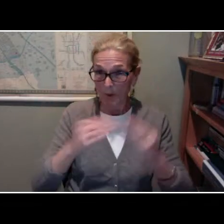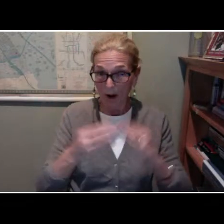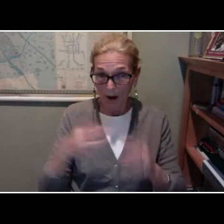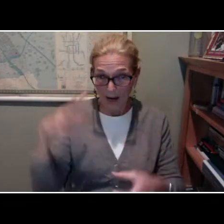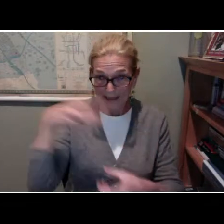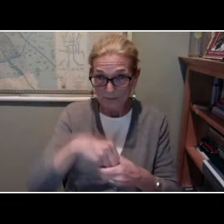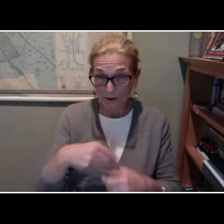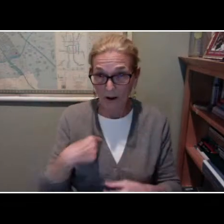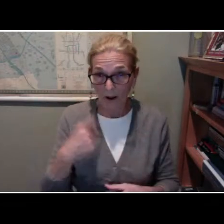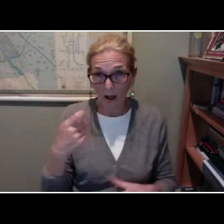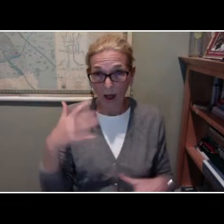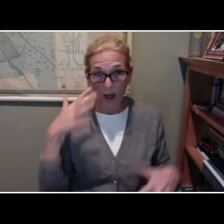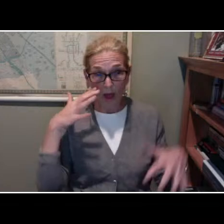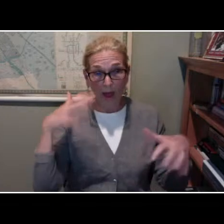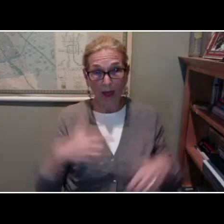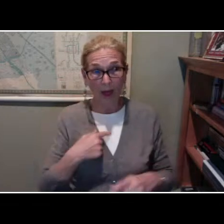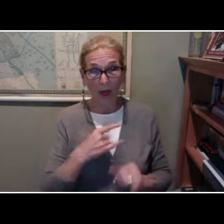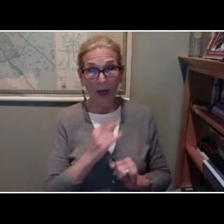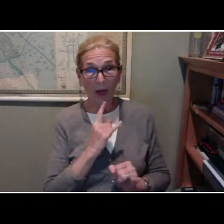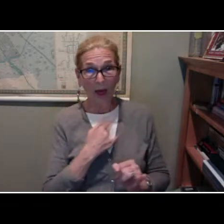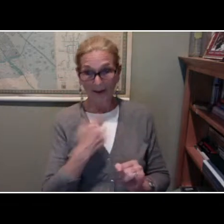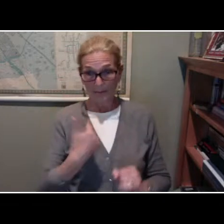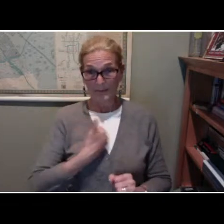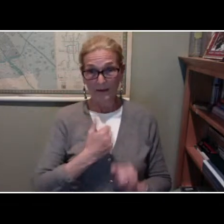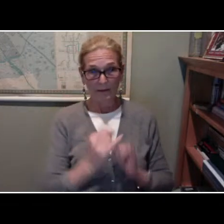family and community engagement.